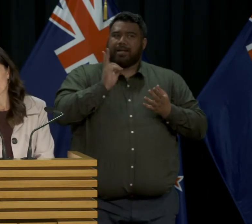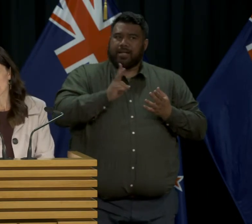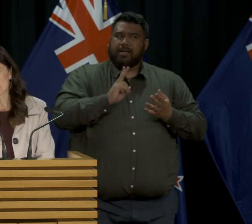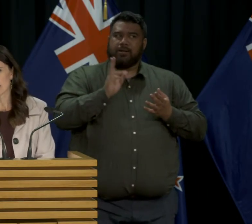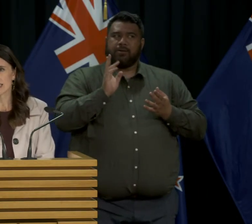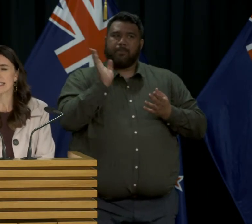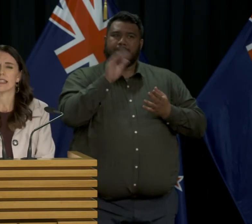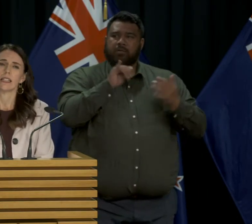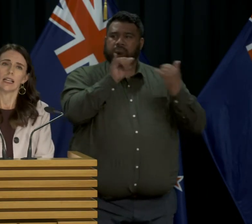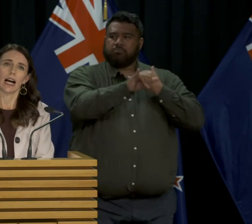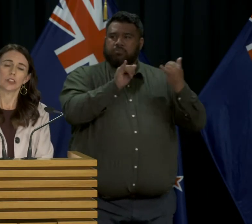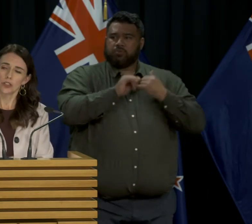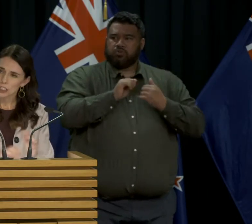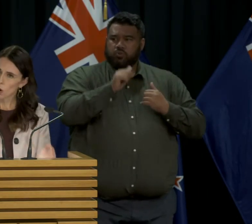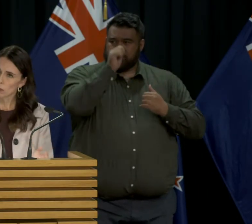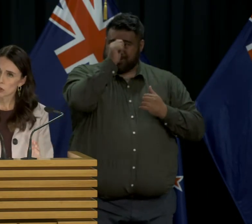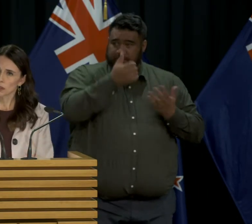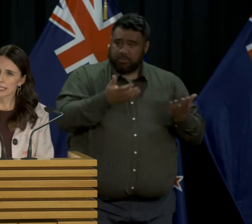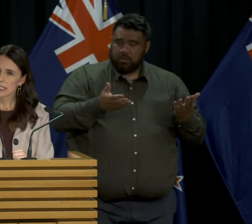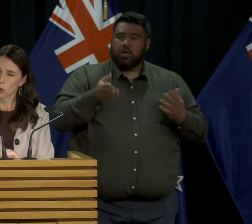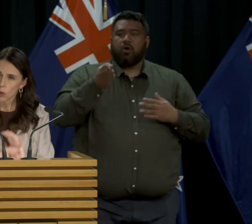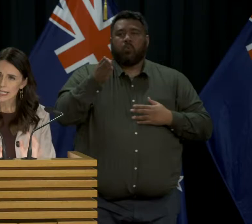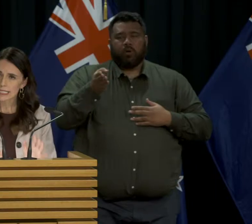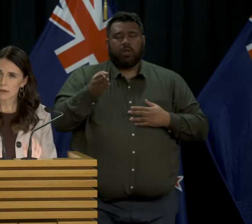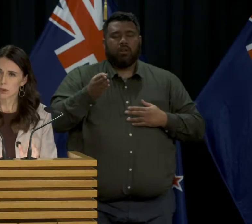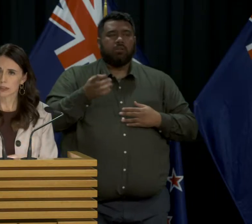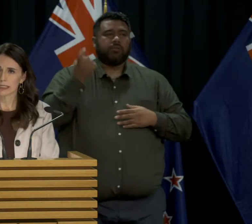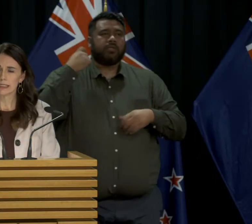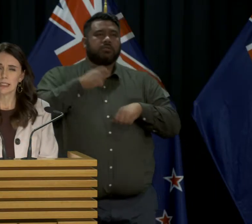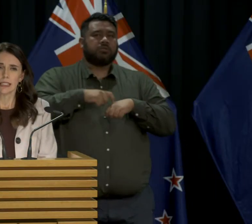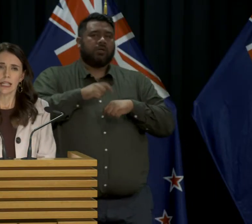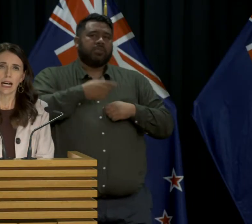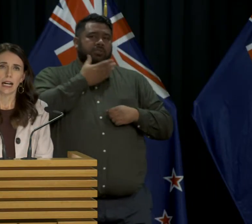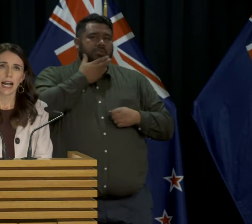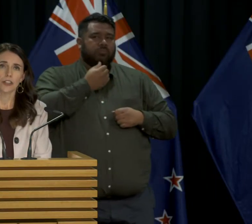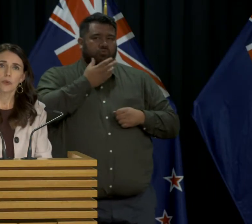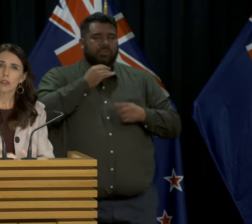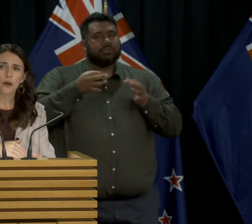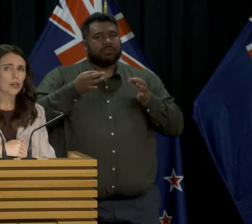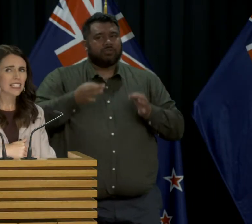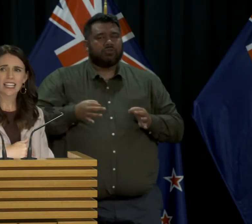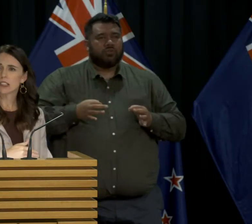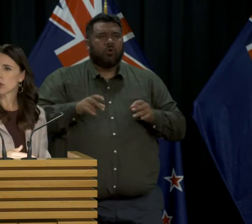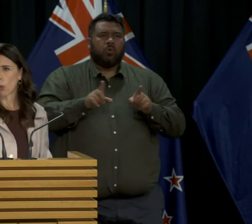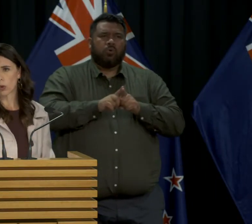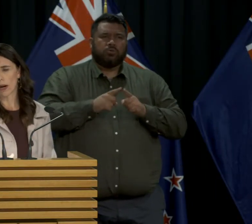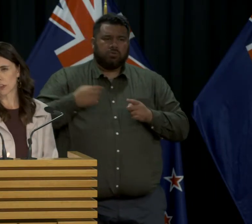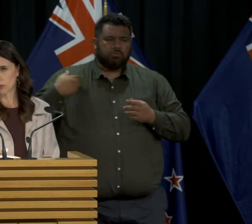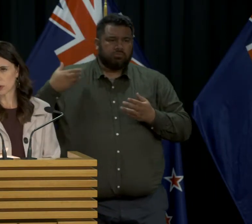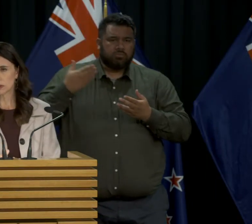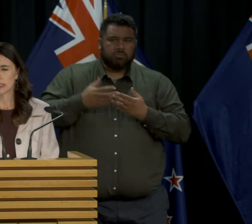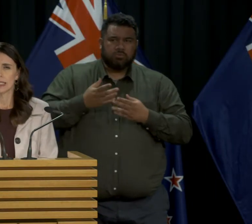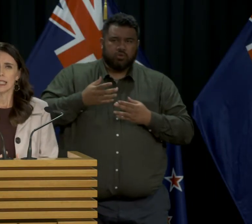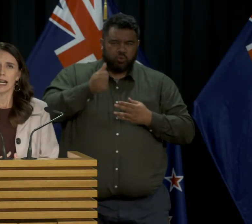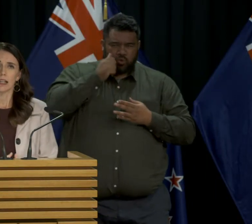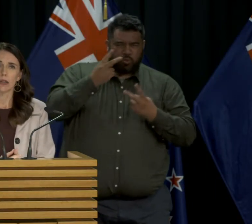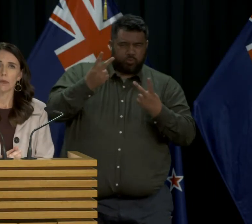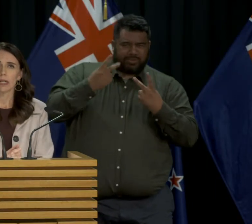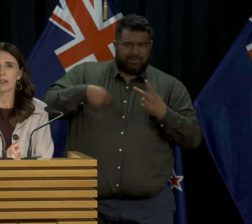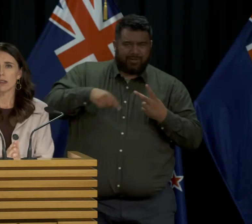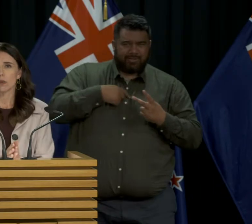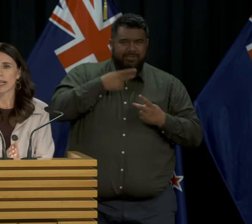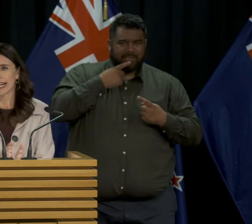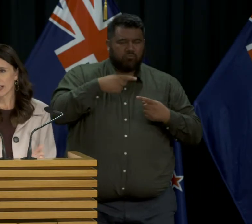obligations to our citizens, so that's why it was always temporary. And you will have heard us say this all the way through,